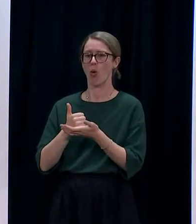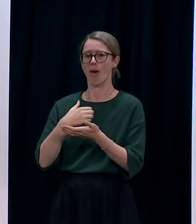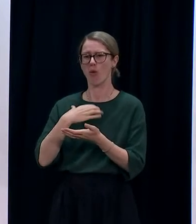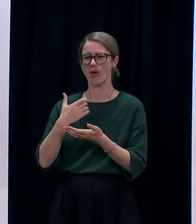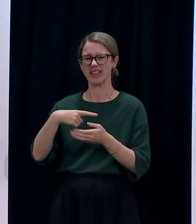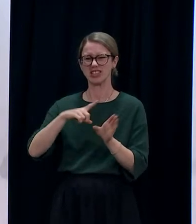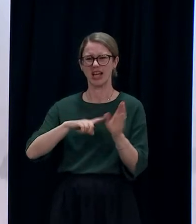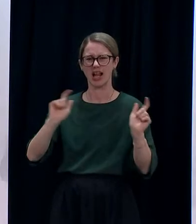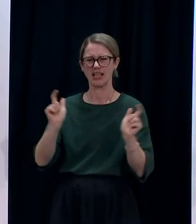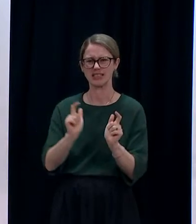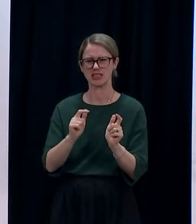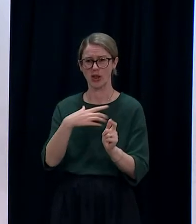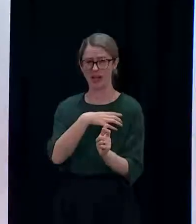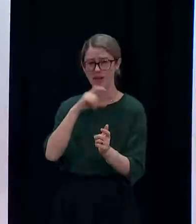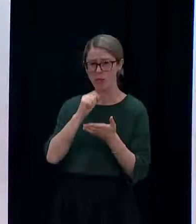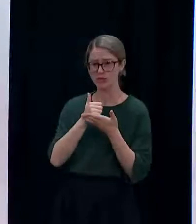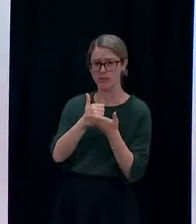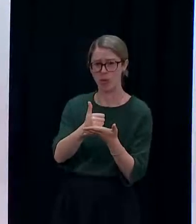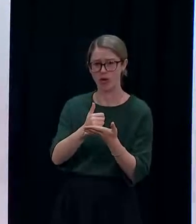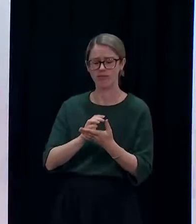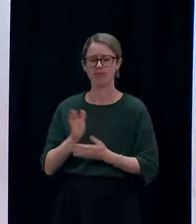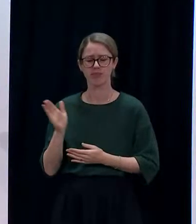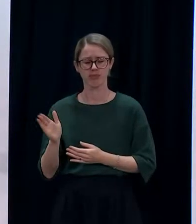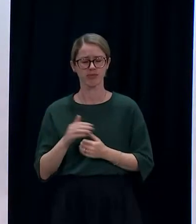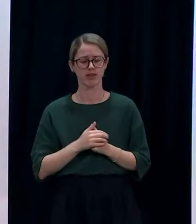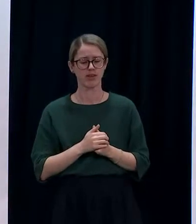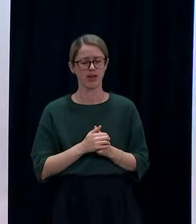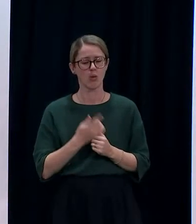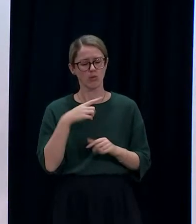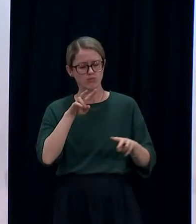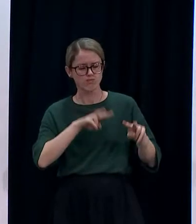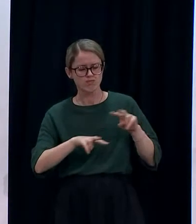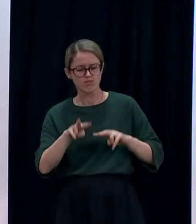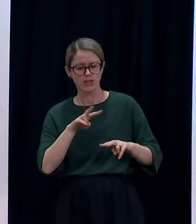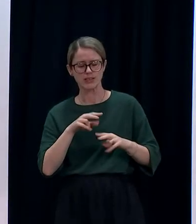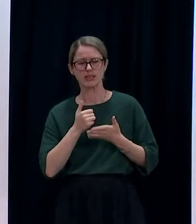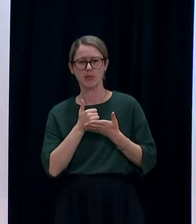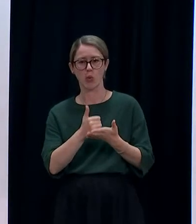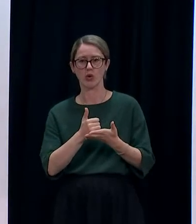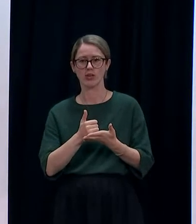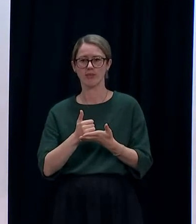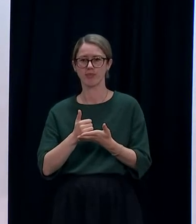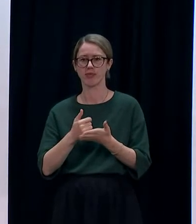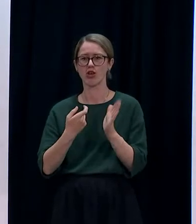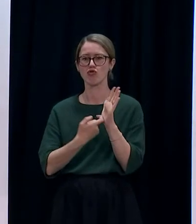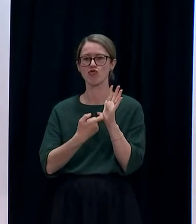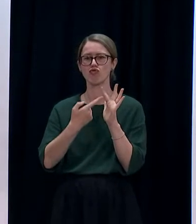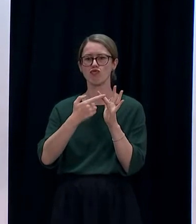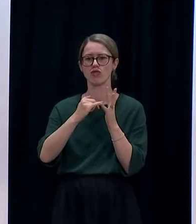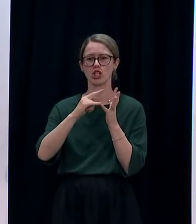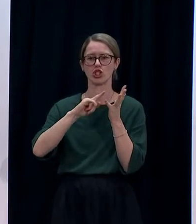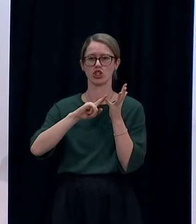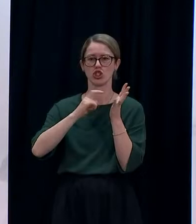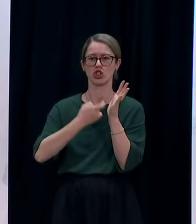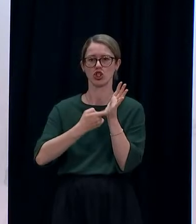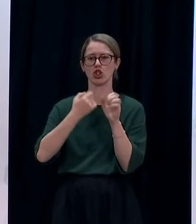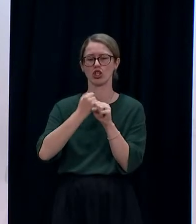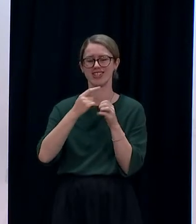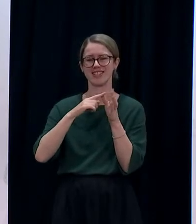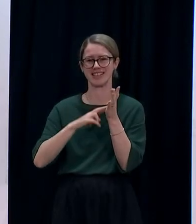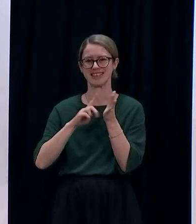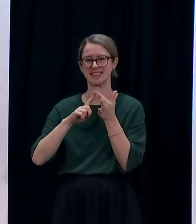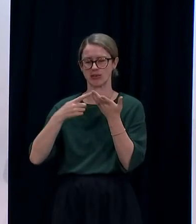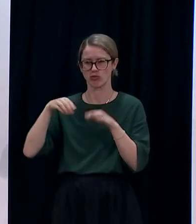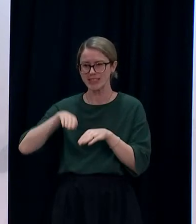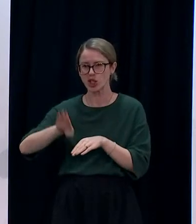at the support programs that we have in place. The resurgence support payment was brought in specifically to deal with fixed costs such as rent.